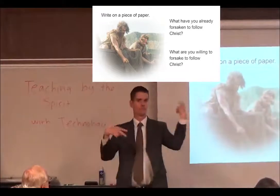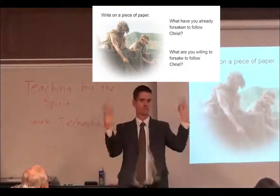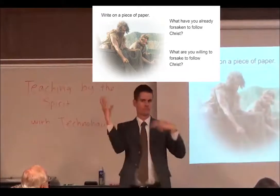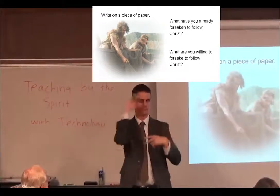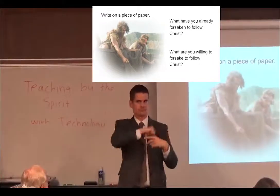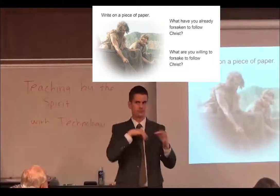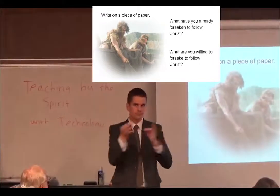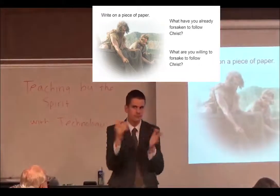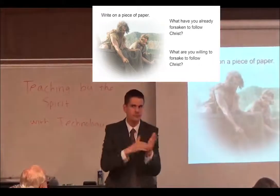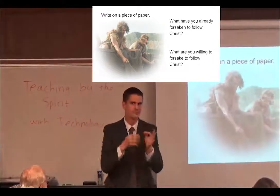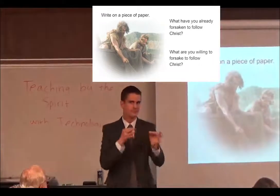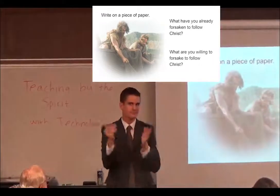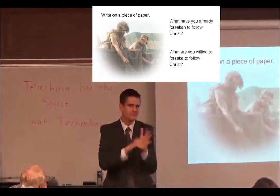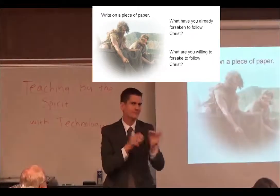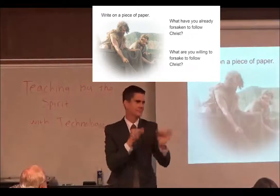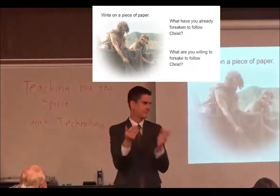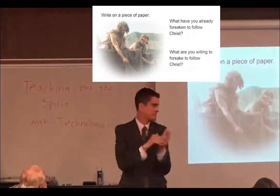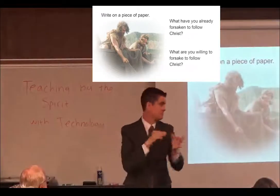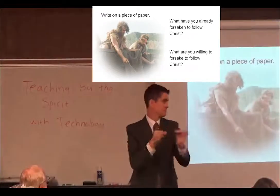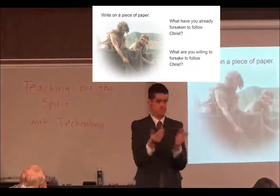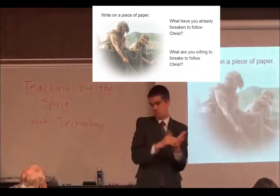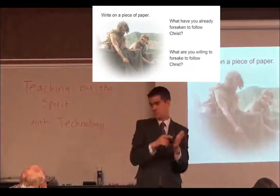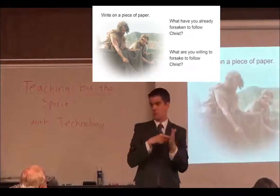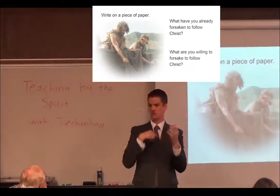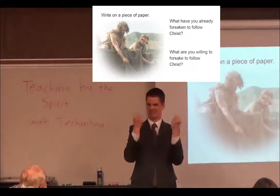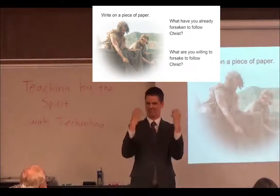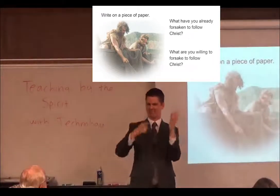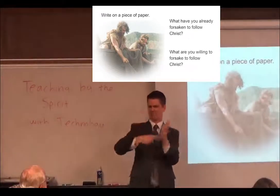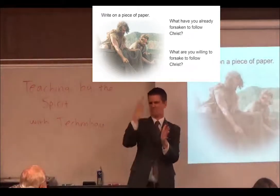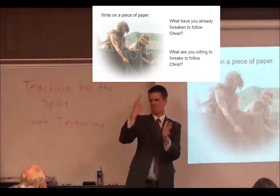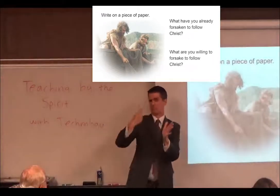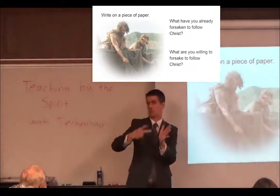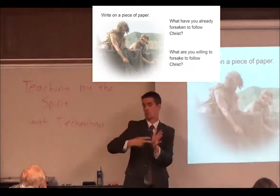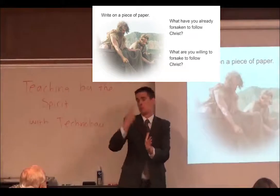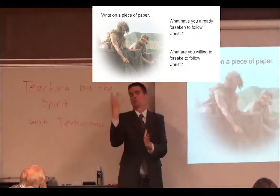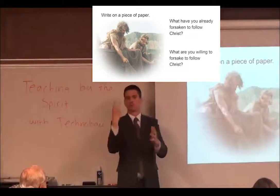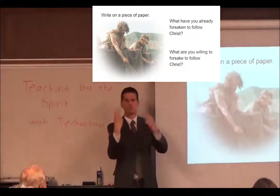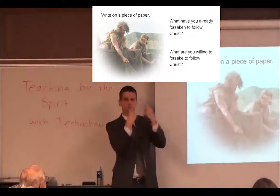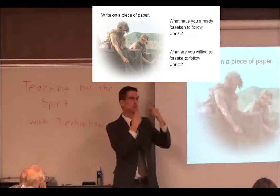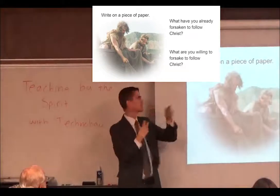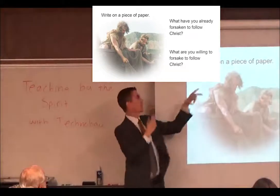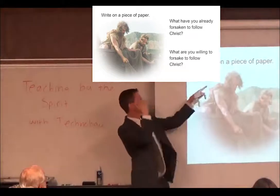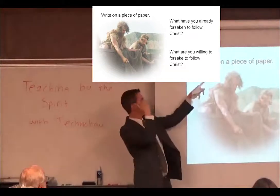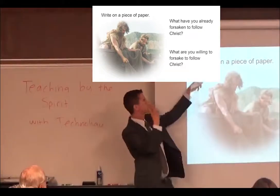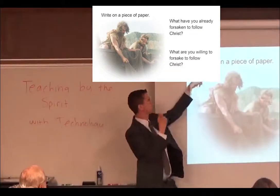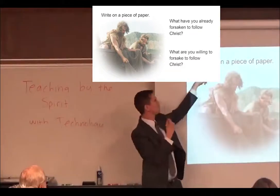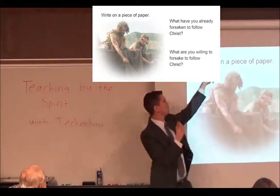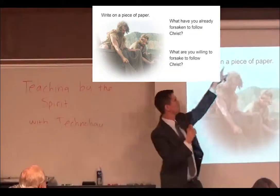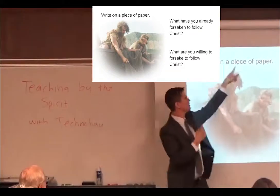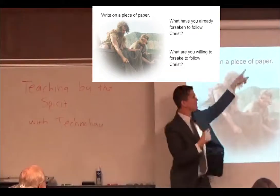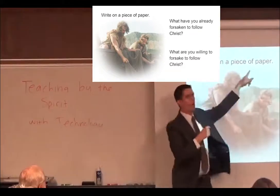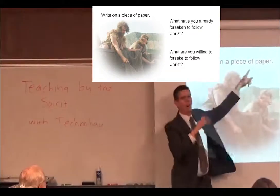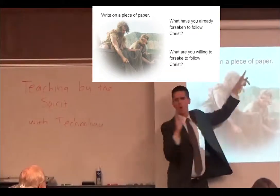When everybody's signing, you miss things, you're writing things you miss, you have to explain it over and over and over again. A couple of times, if you write on a piece of